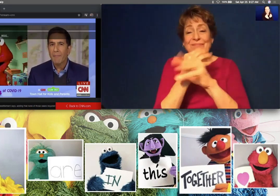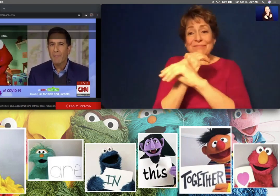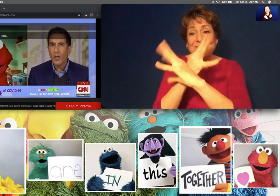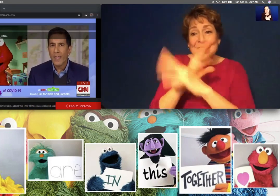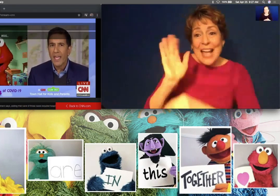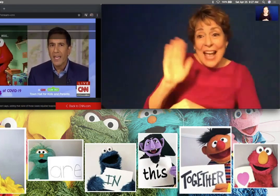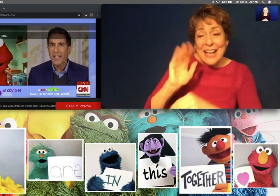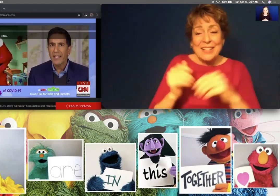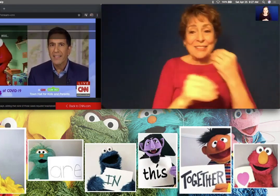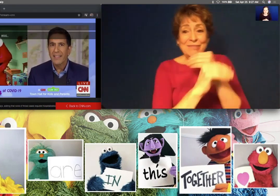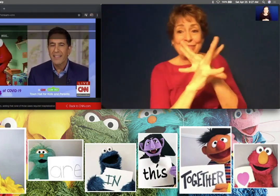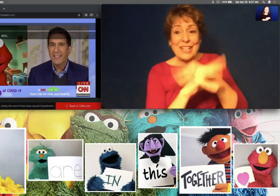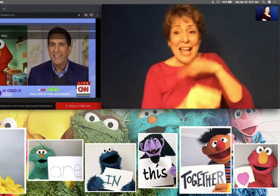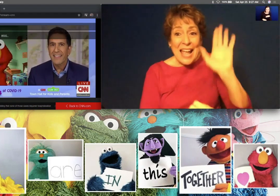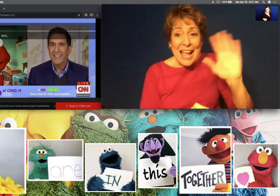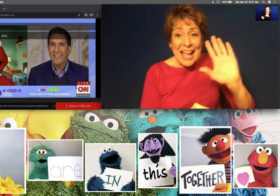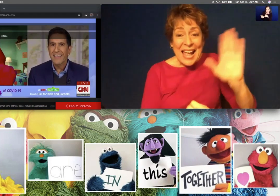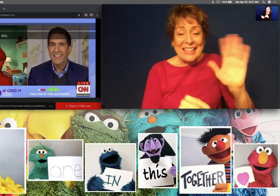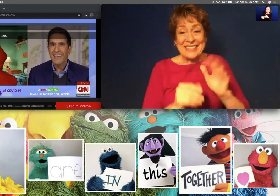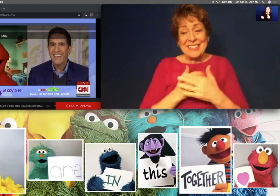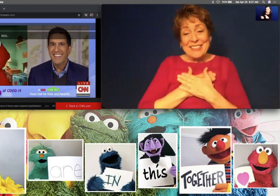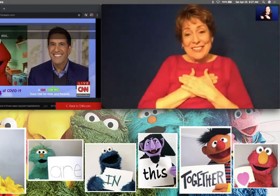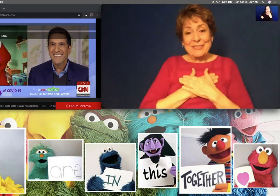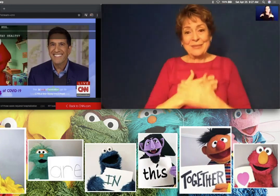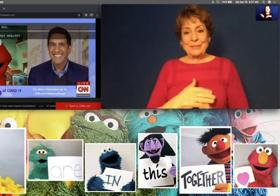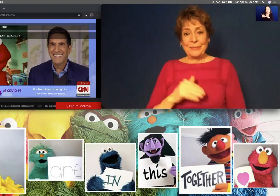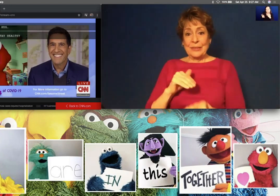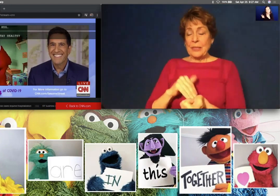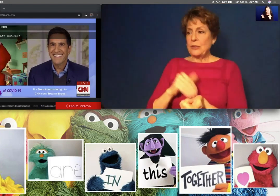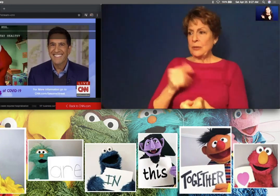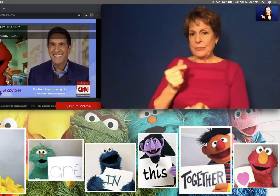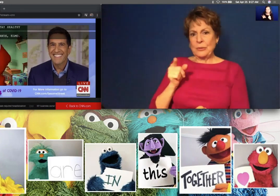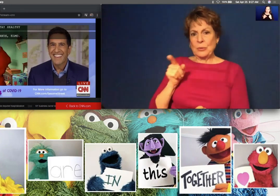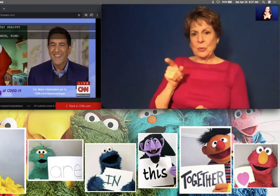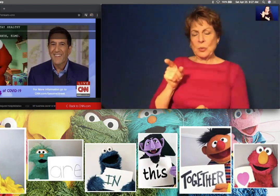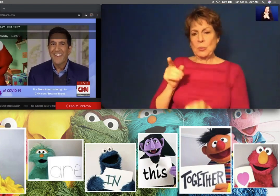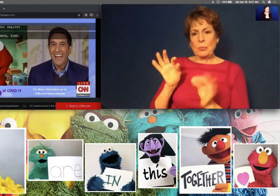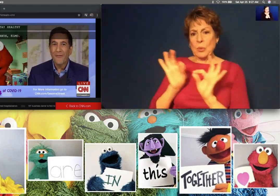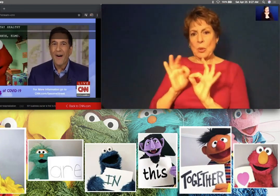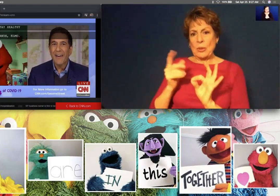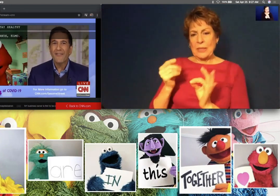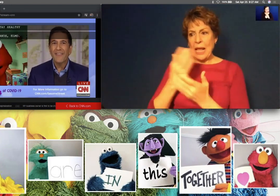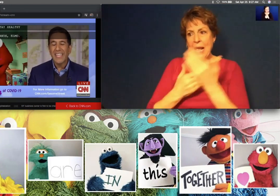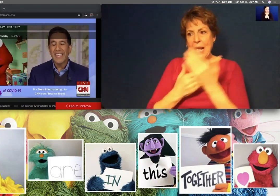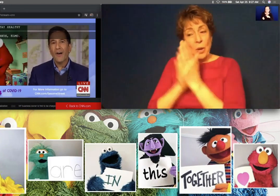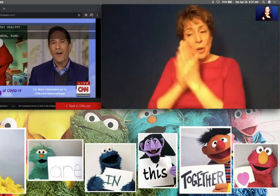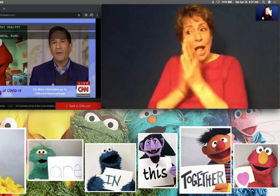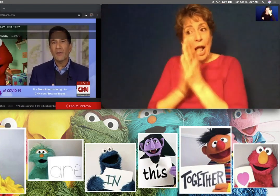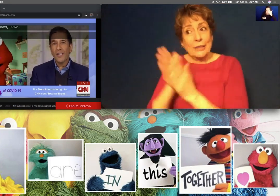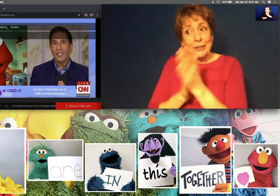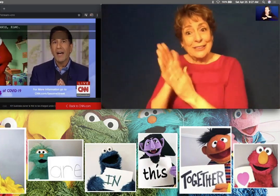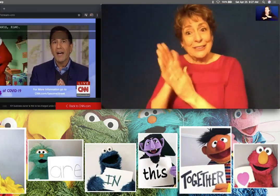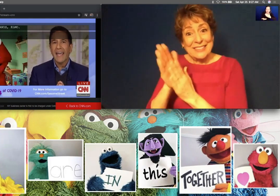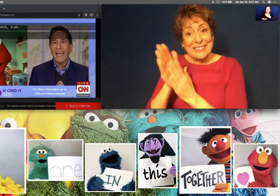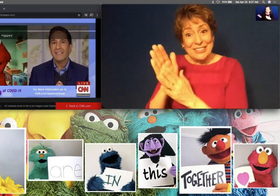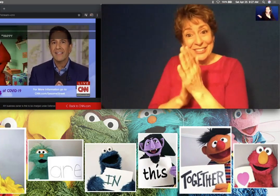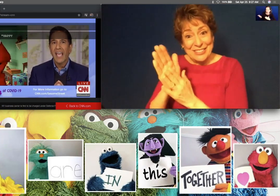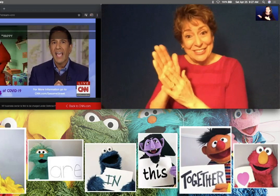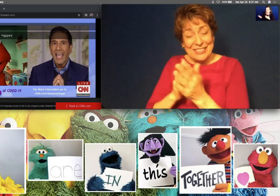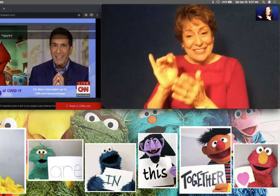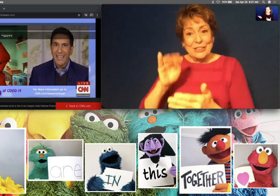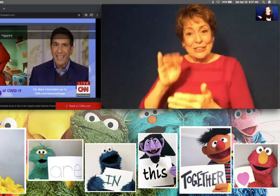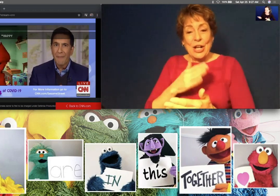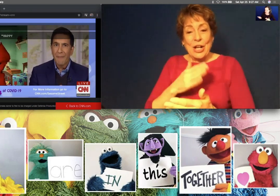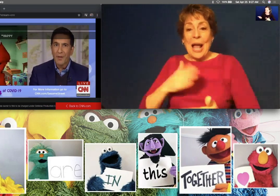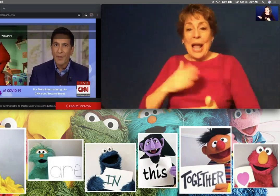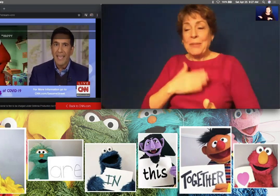song Happy Birthday? Oh, of course Elmo knows Happy Birthday. Well, Elmo, I have a video of me washing my hands